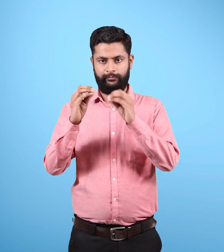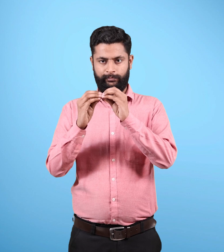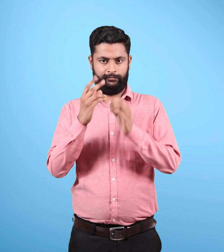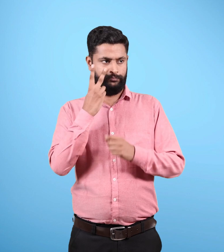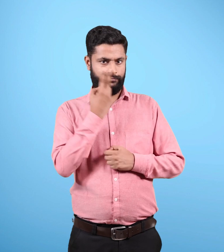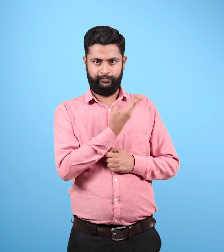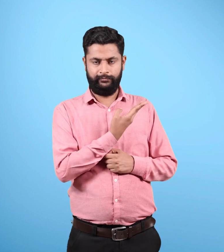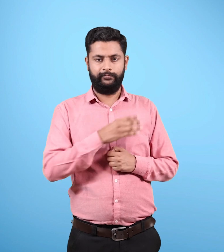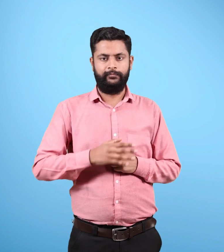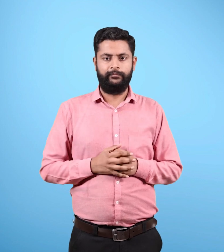1.2b.